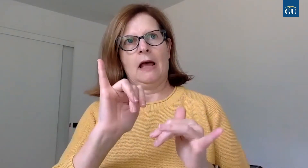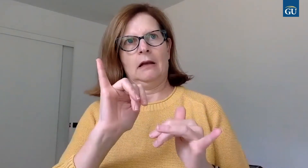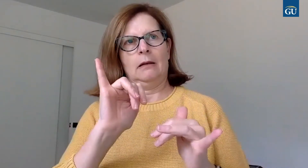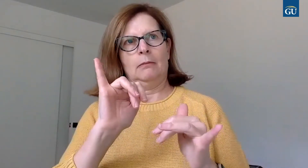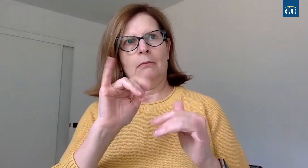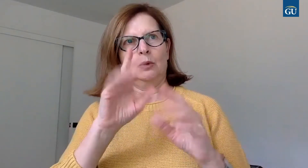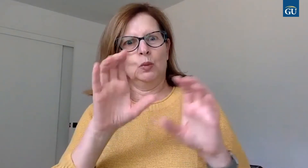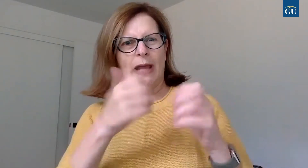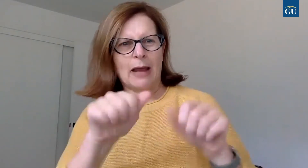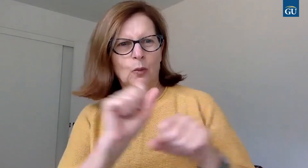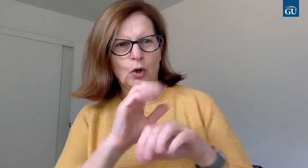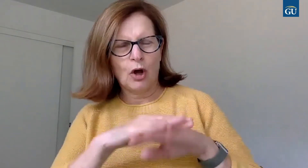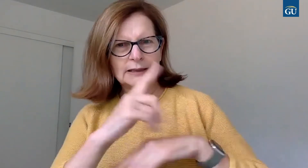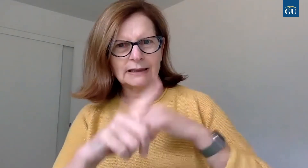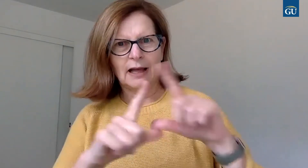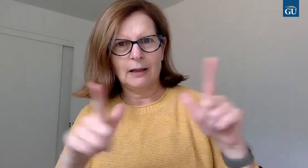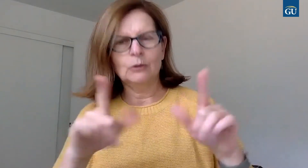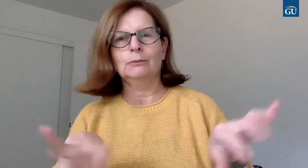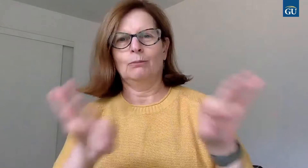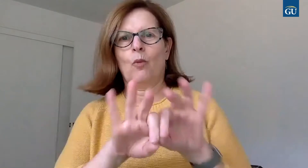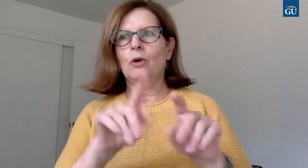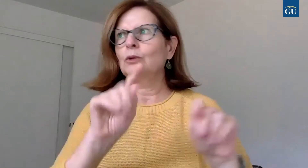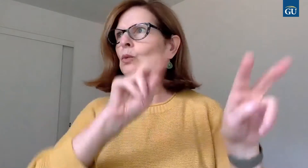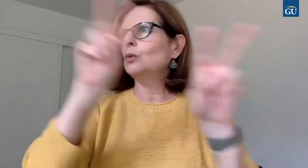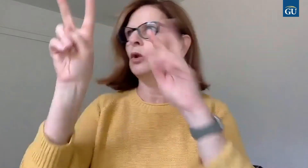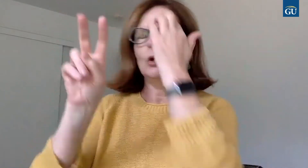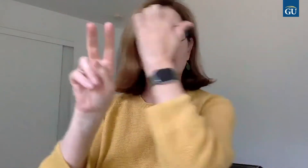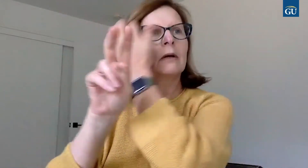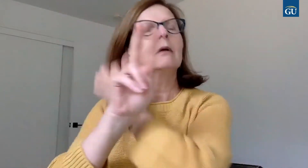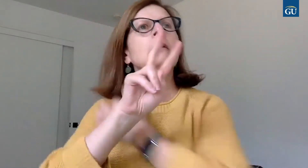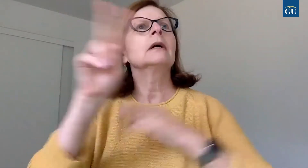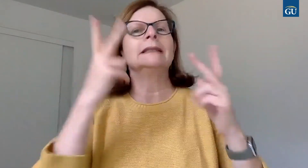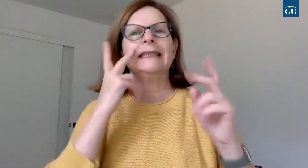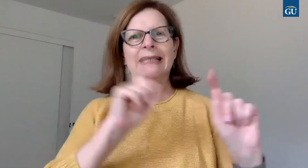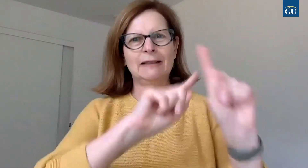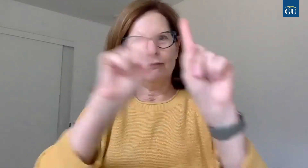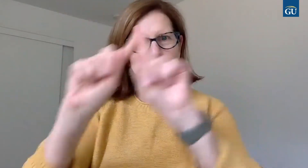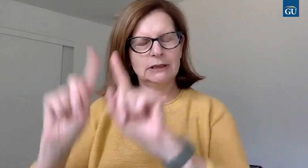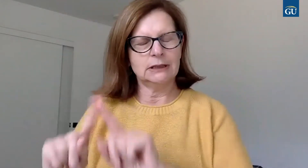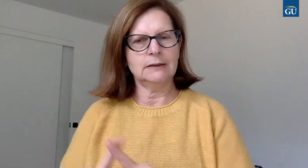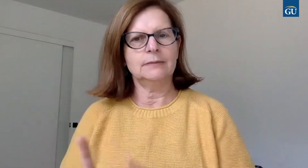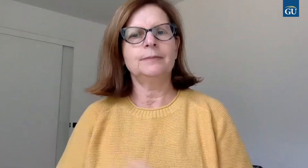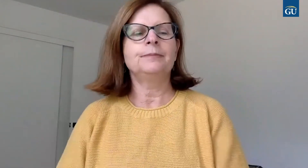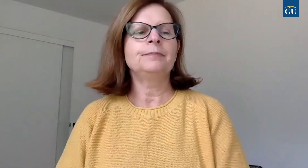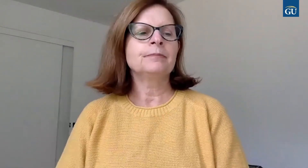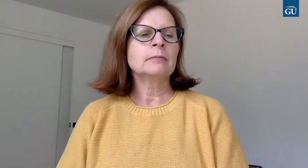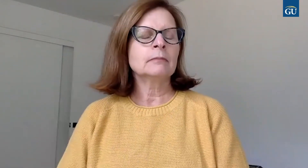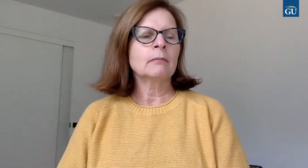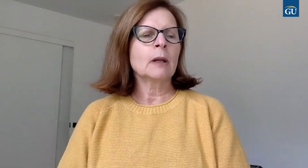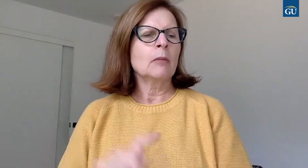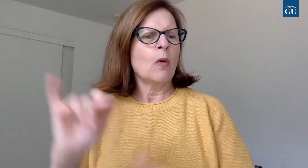I felt that when doing work on sign languages, it's very important to see the differences between them.